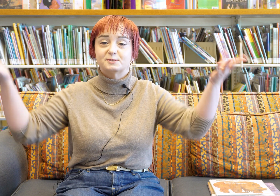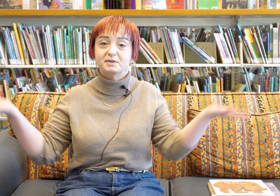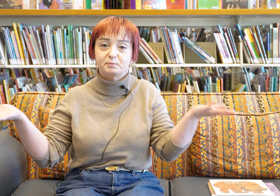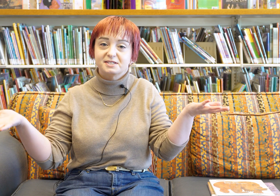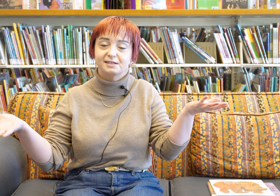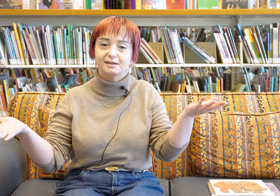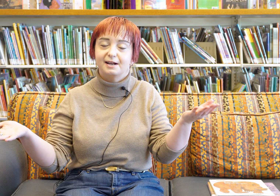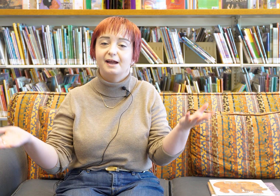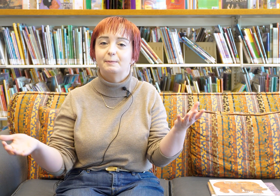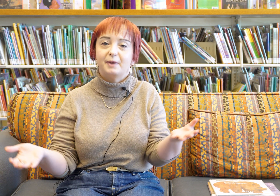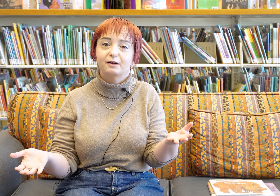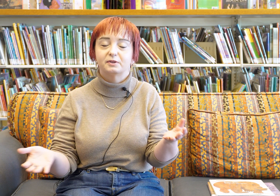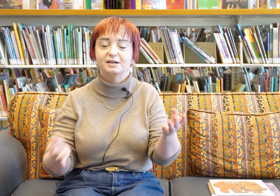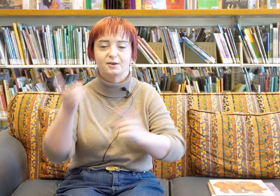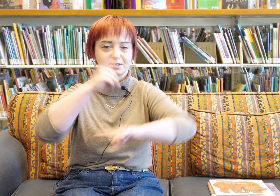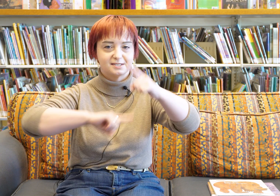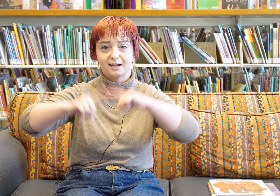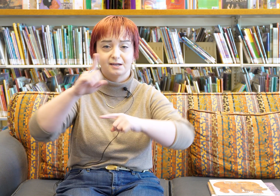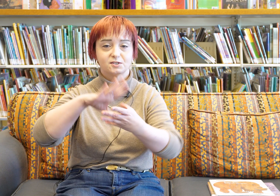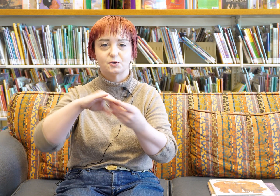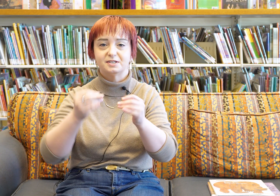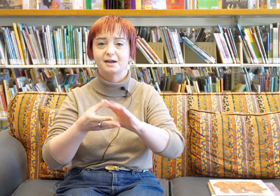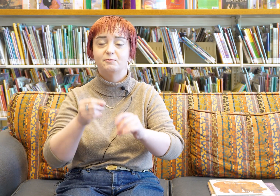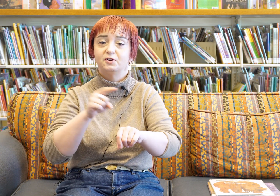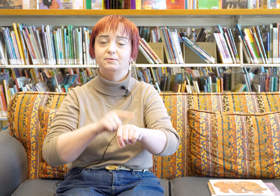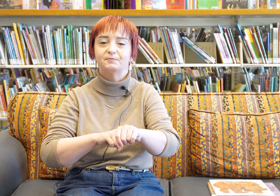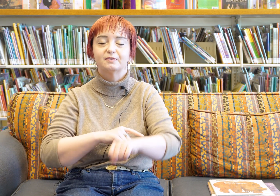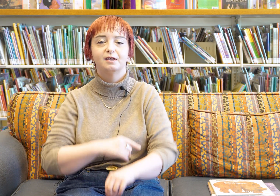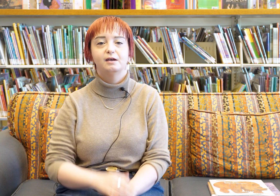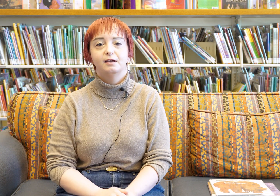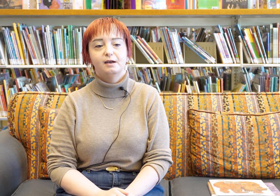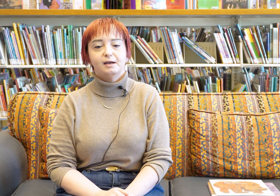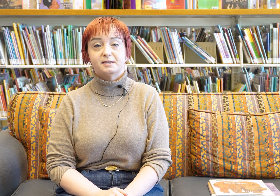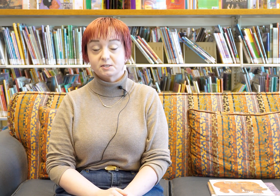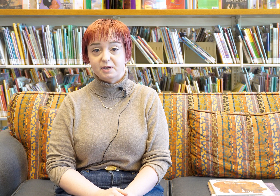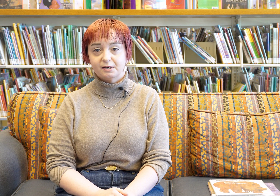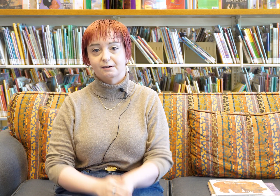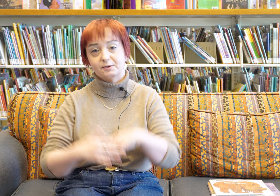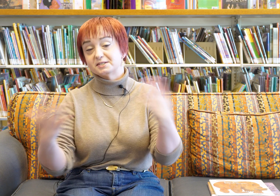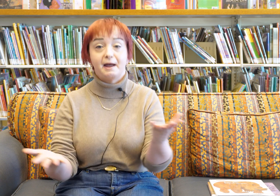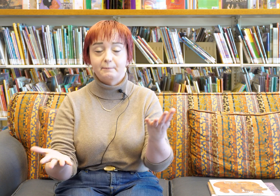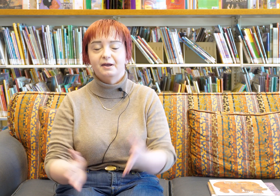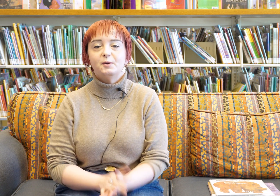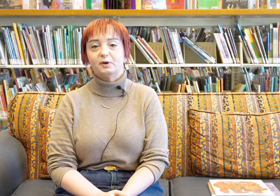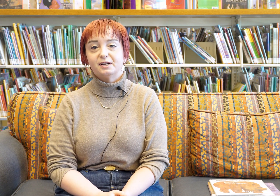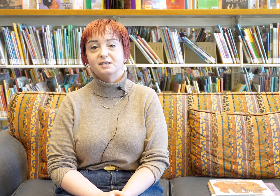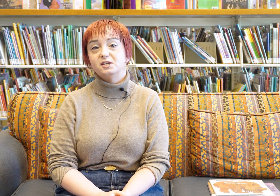It's Miss Brystan, and I am back with another signed story time for you. This week, or this time, we're going to continue